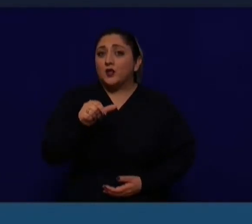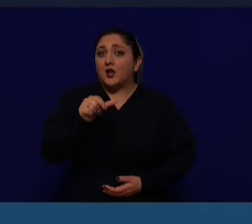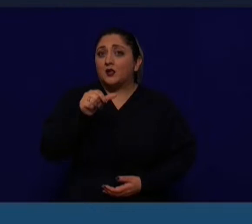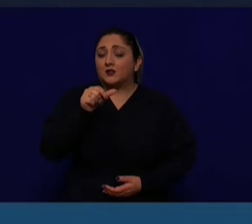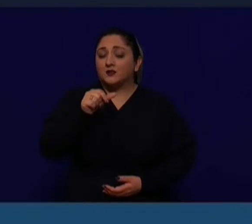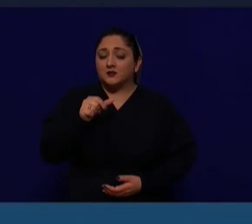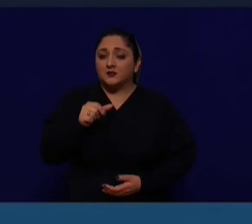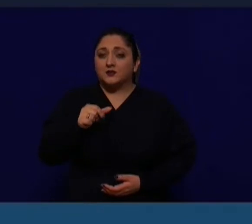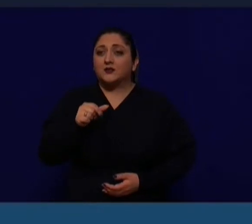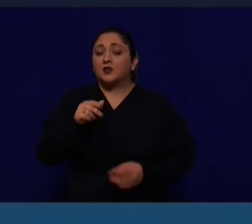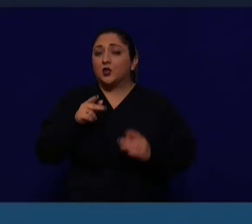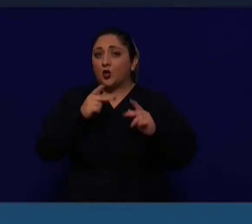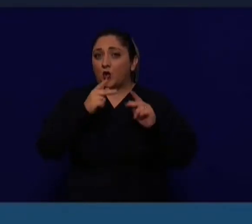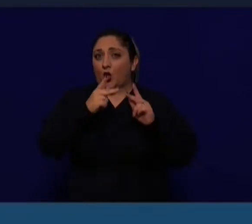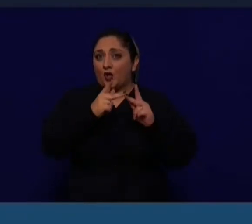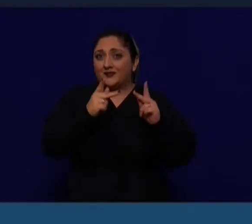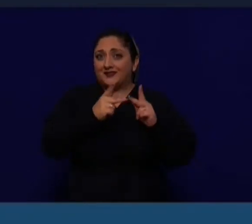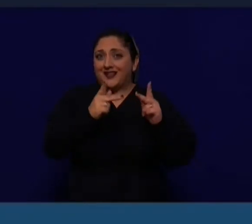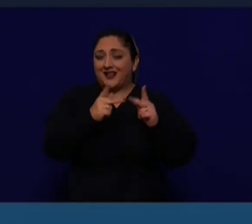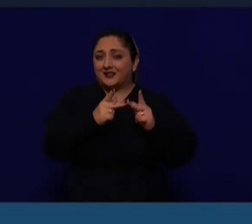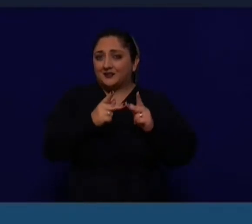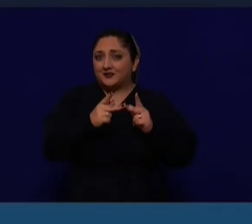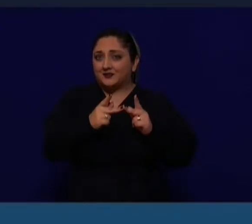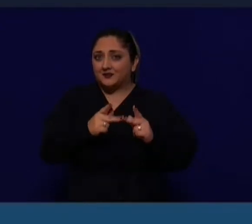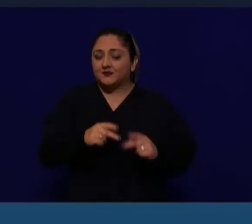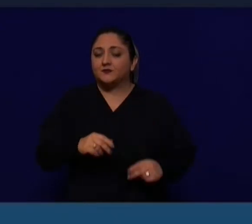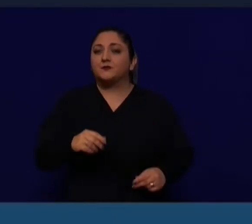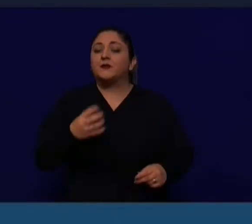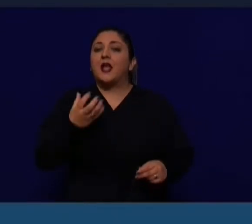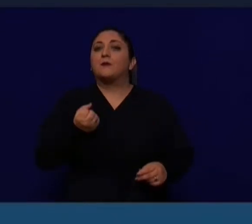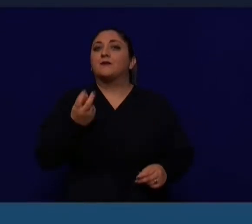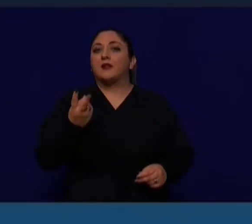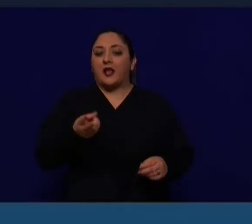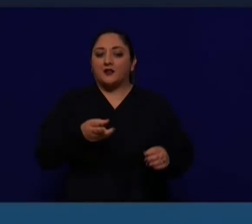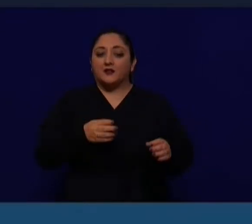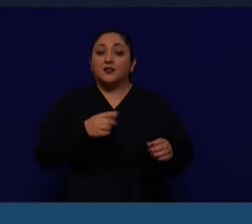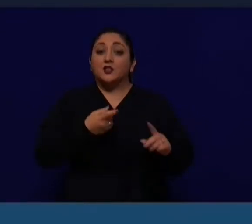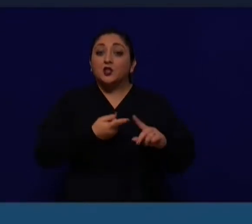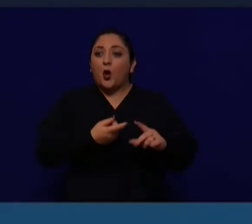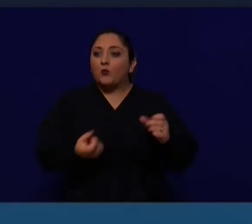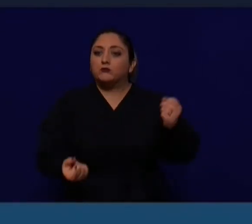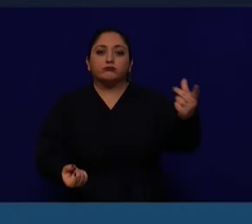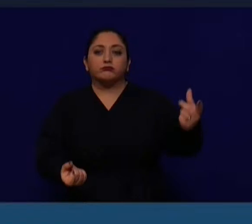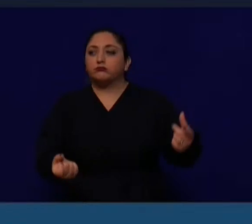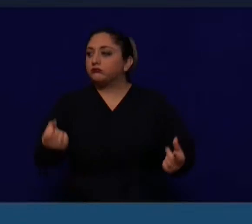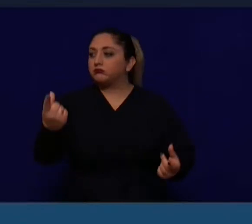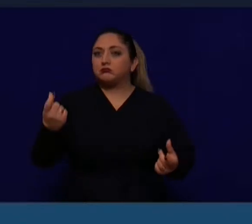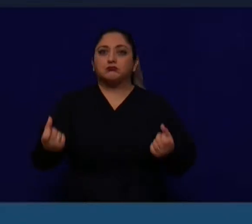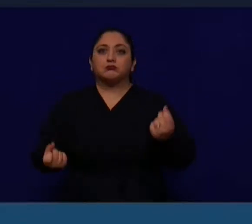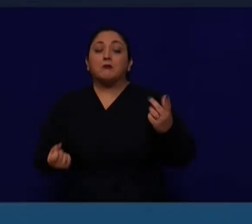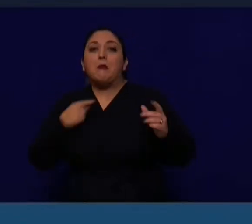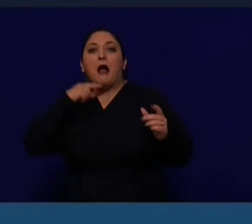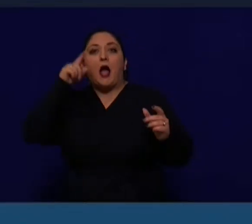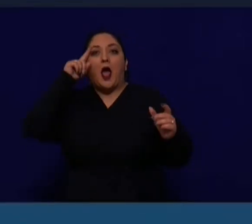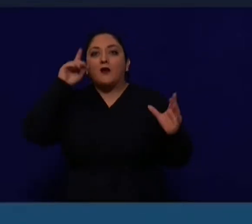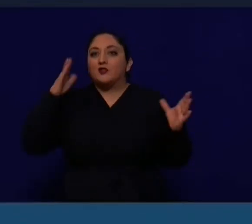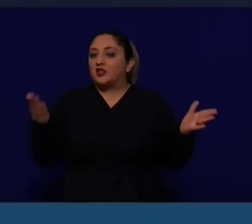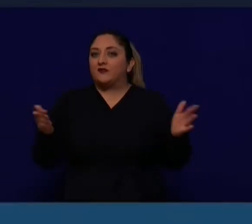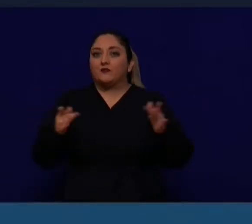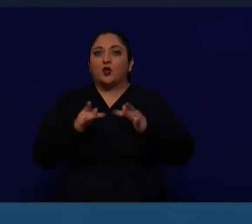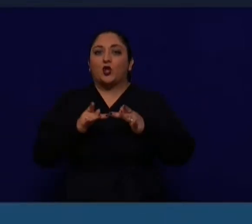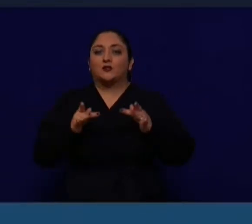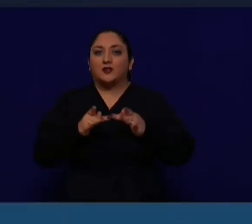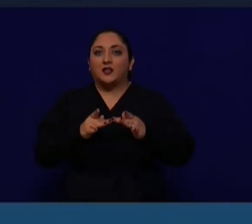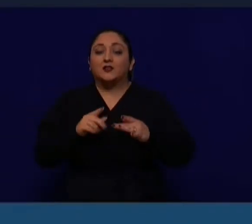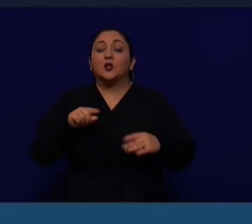So you would have the cases where you have sporadic cases, where you try and identify the possible sources of these cases. And then you